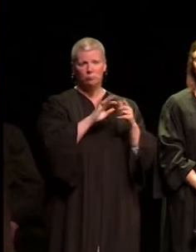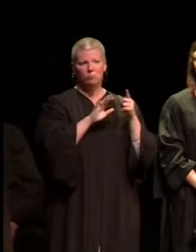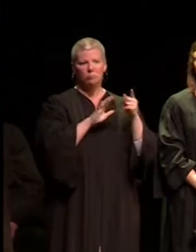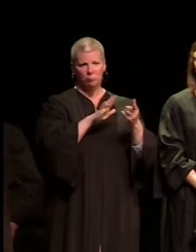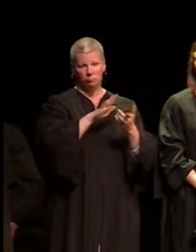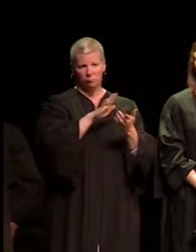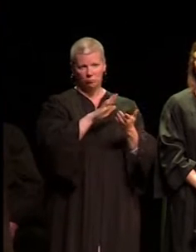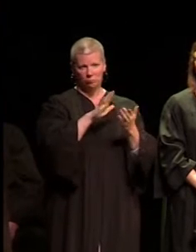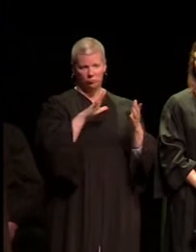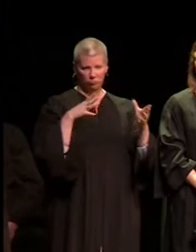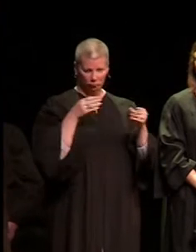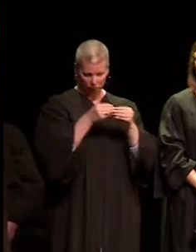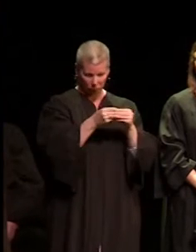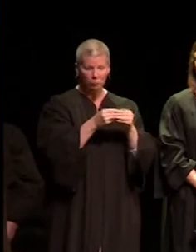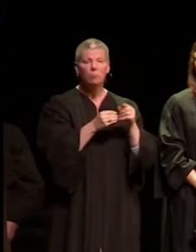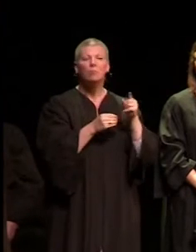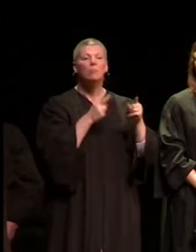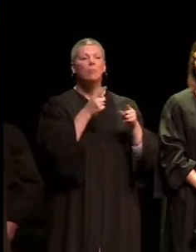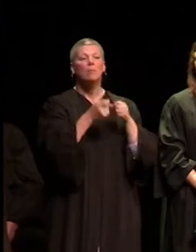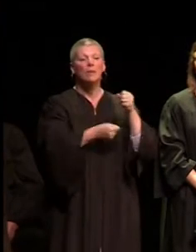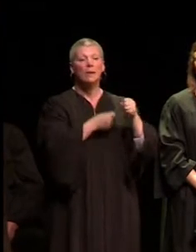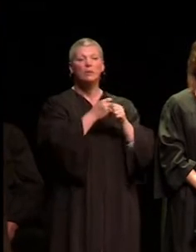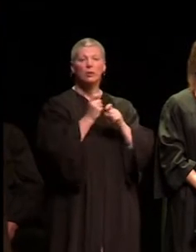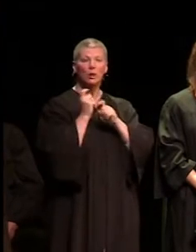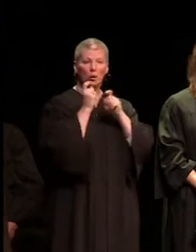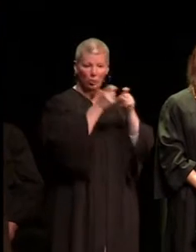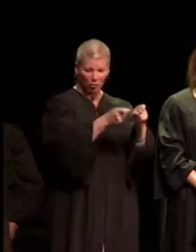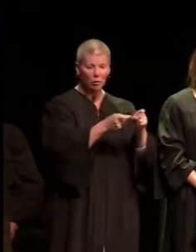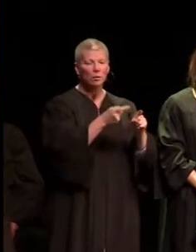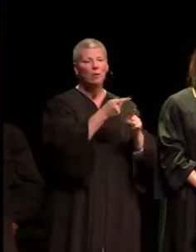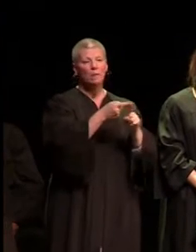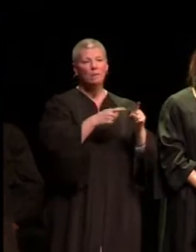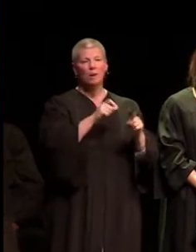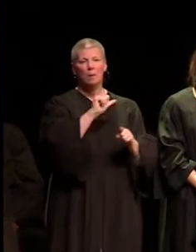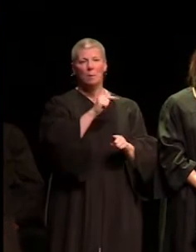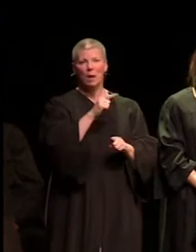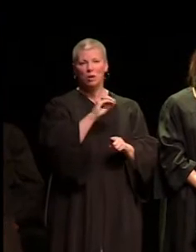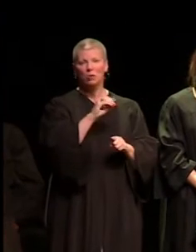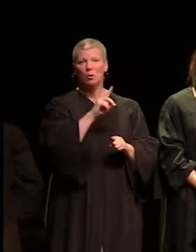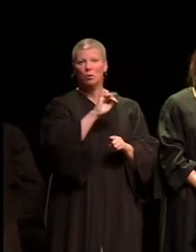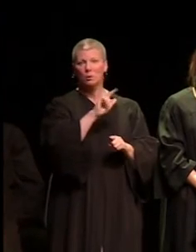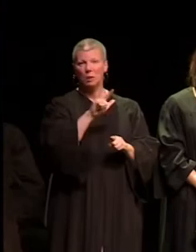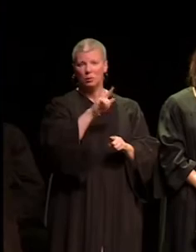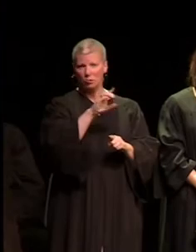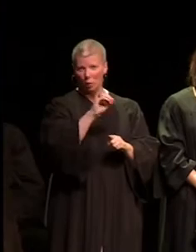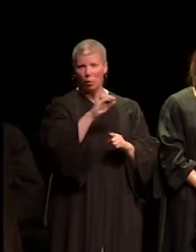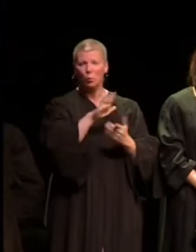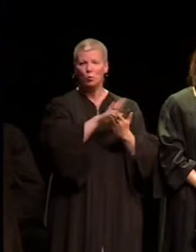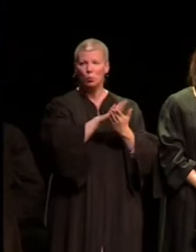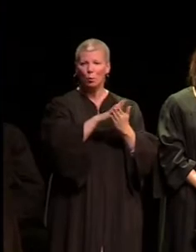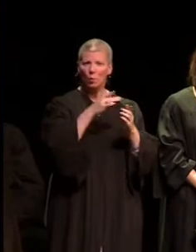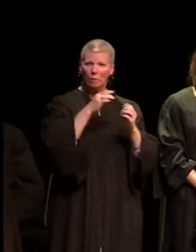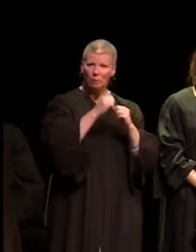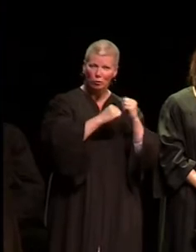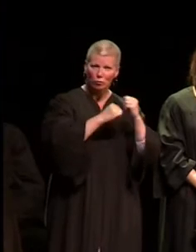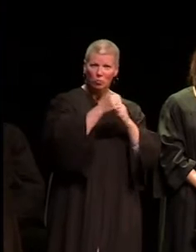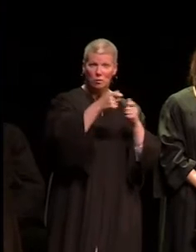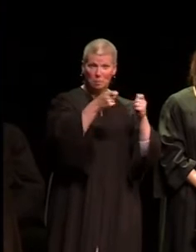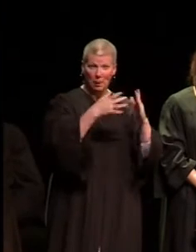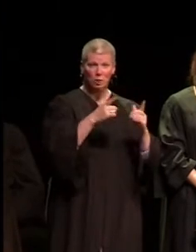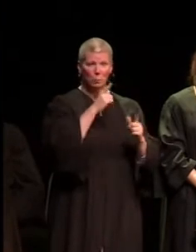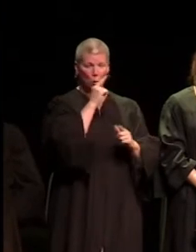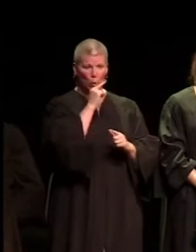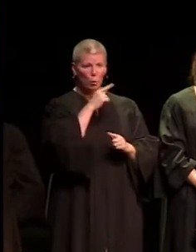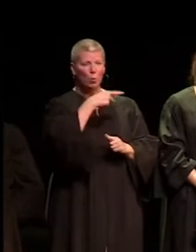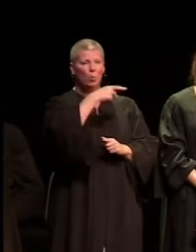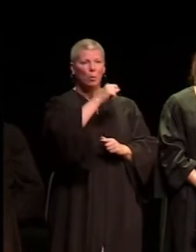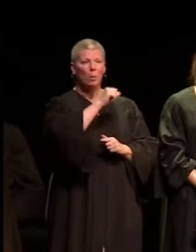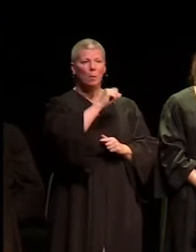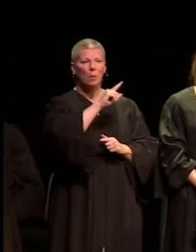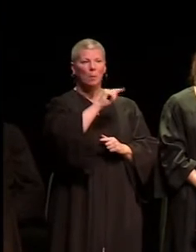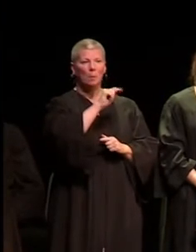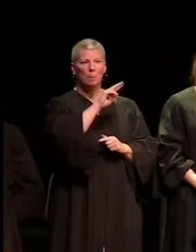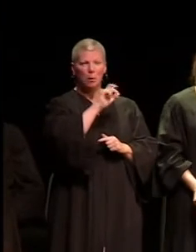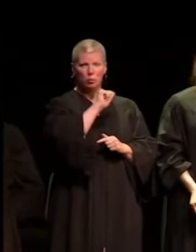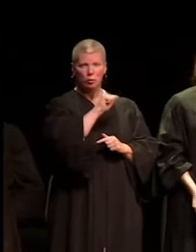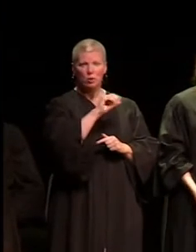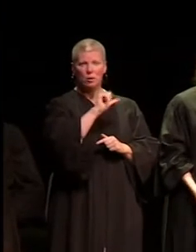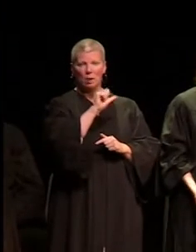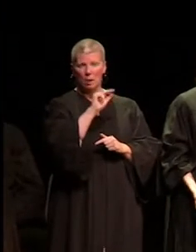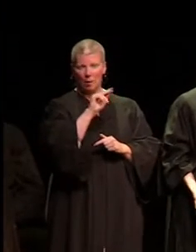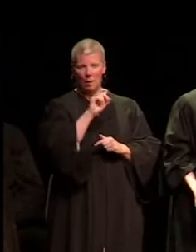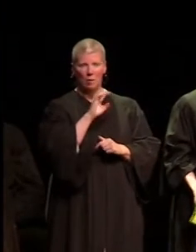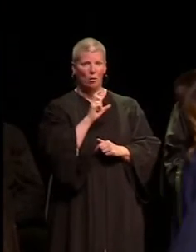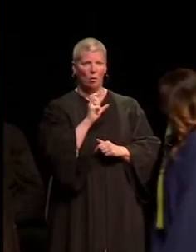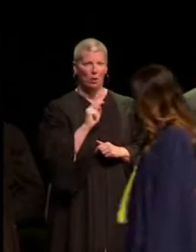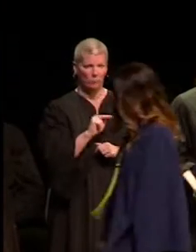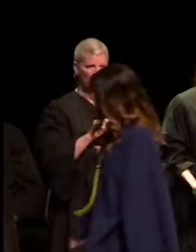year, the recipient from the Angelo Delzato School of Construction Management is Patricia Ann Lawton.